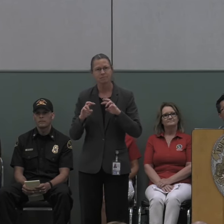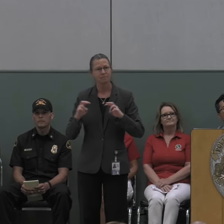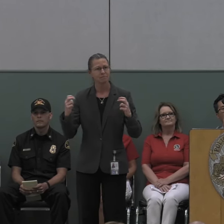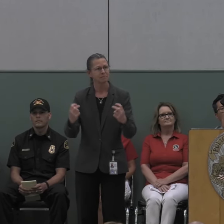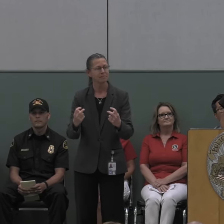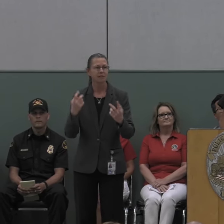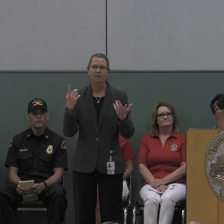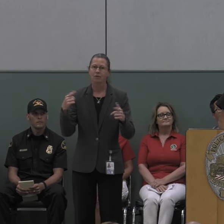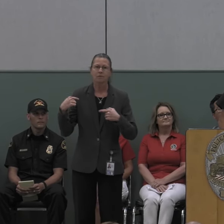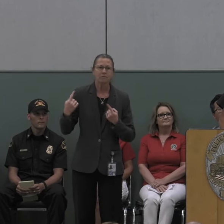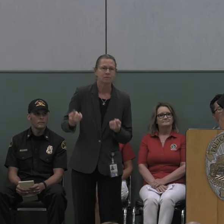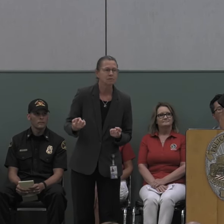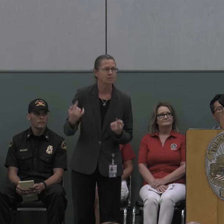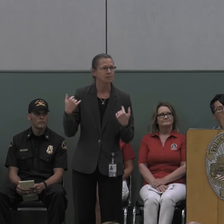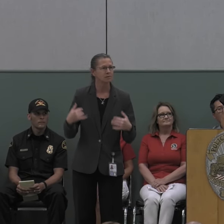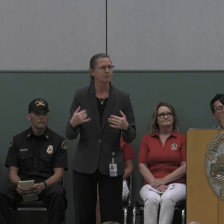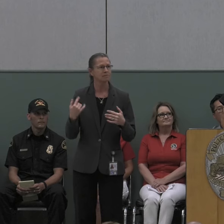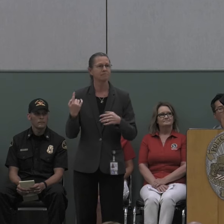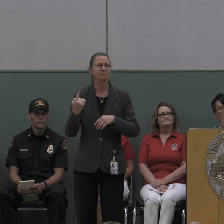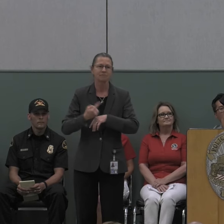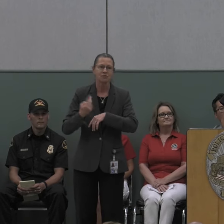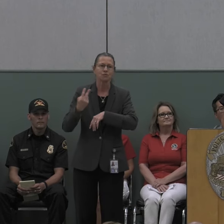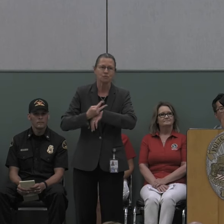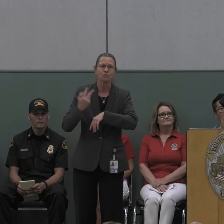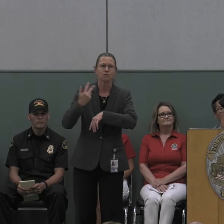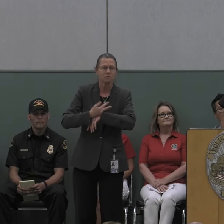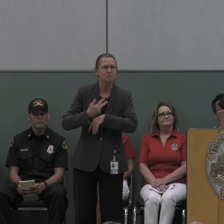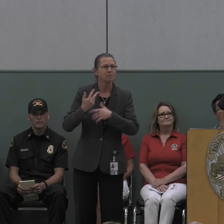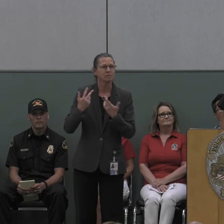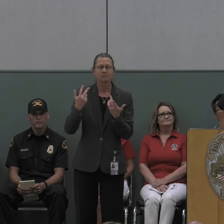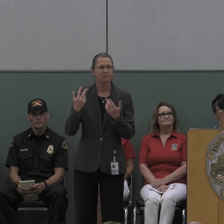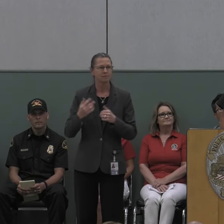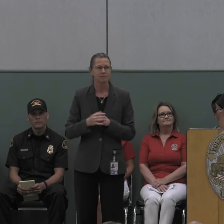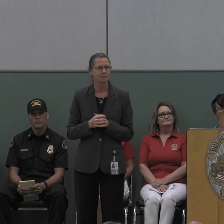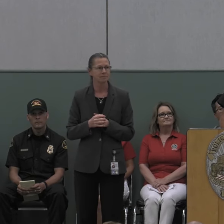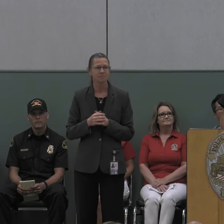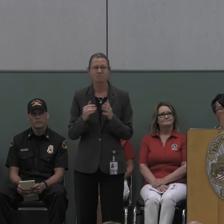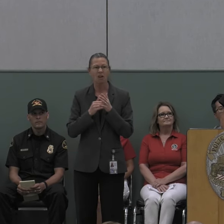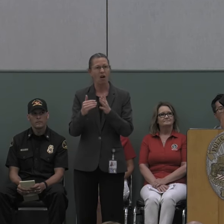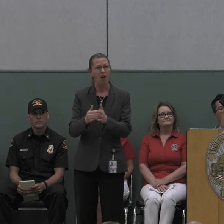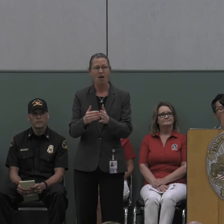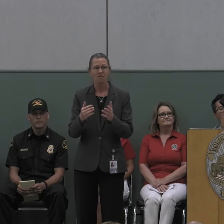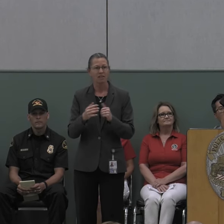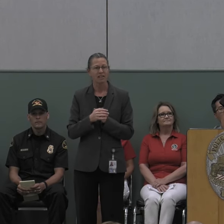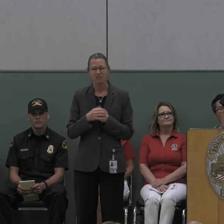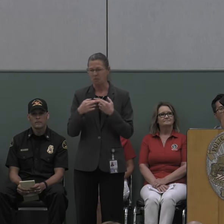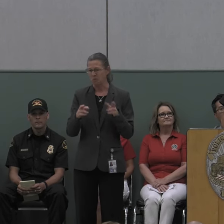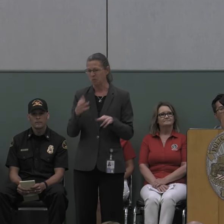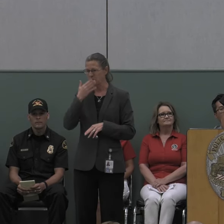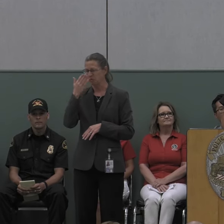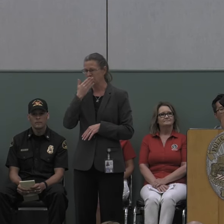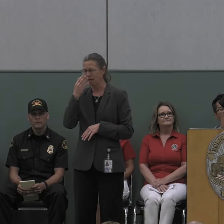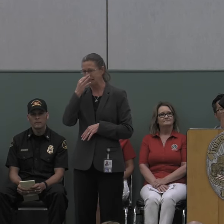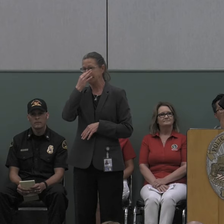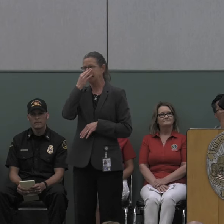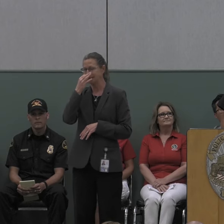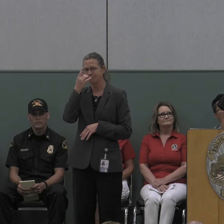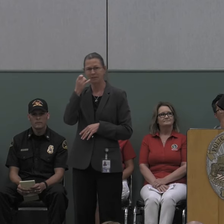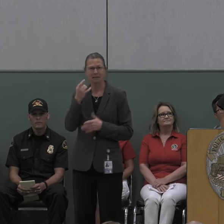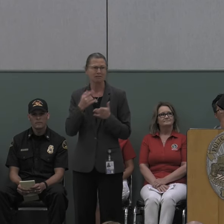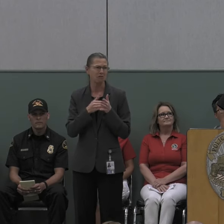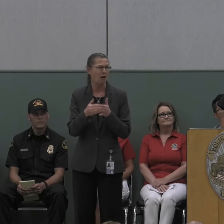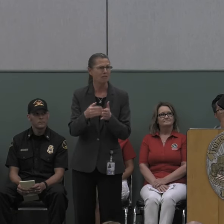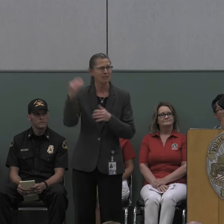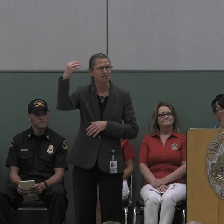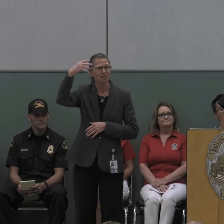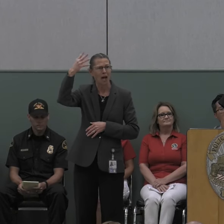for days on end. Many times I'm sure that room smelled because we didn't shower for quite some time, but